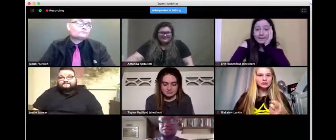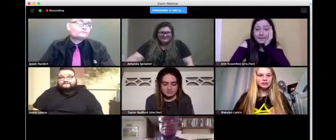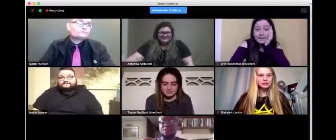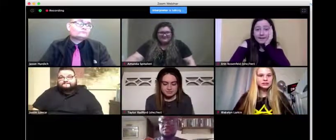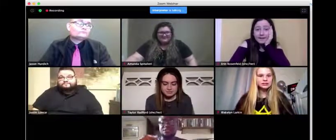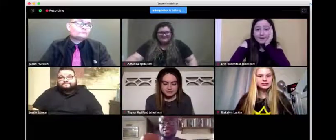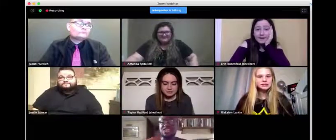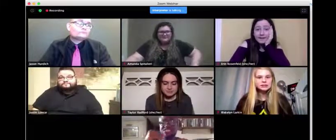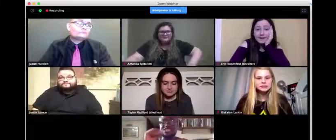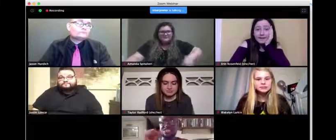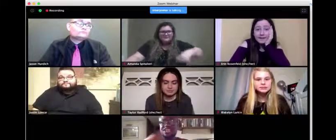Yeah, cool.